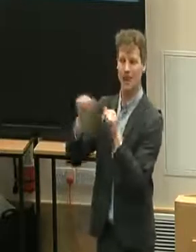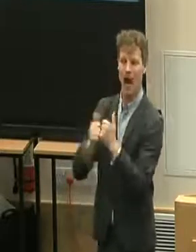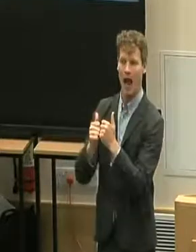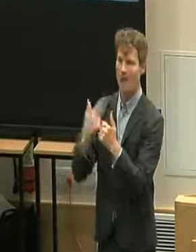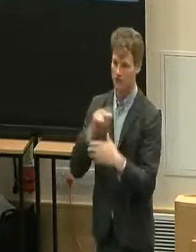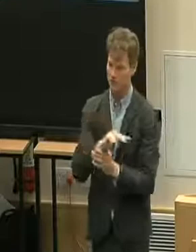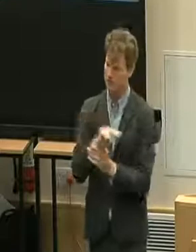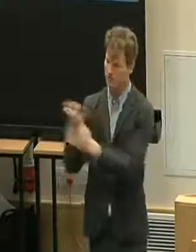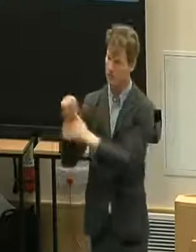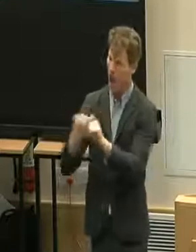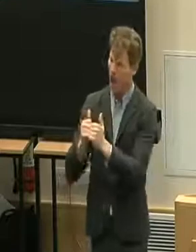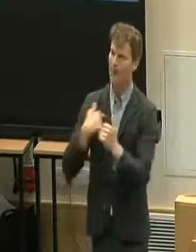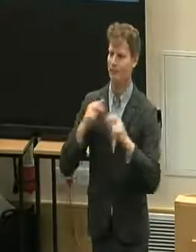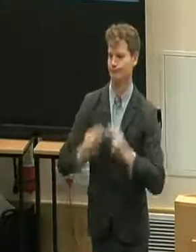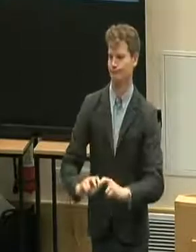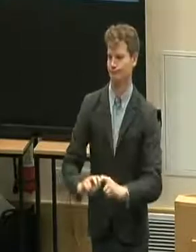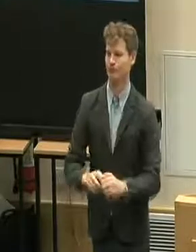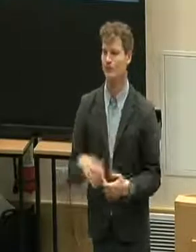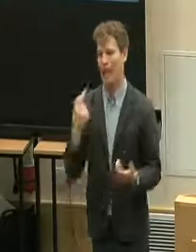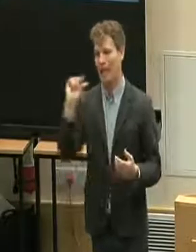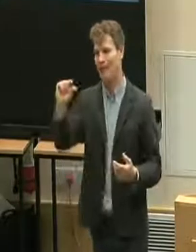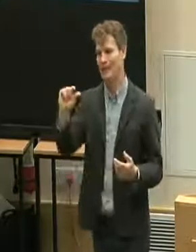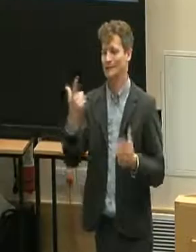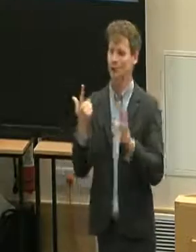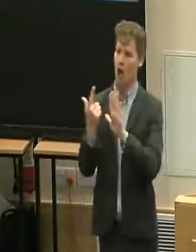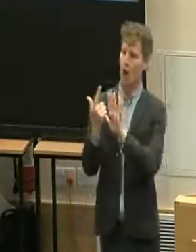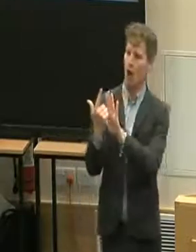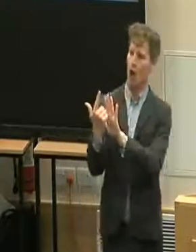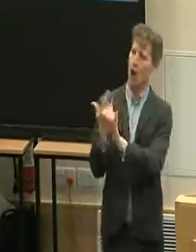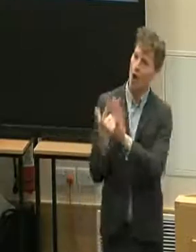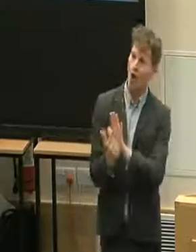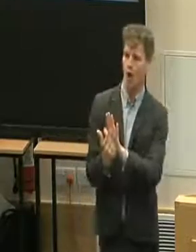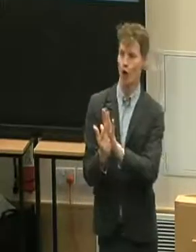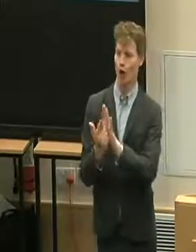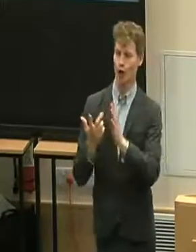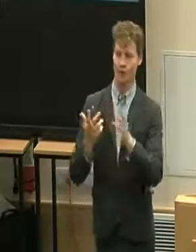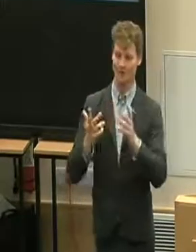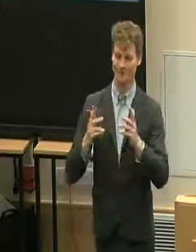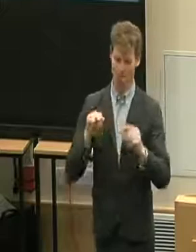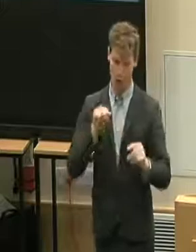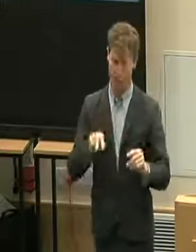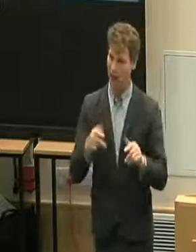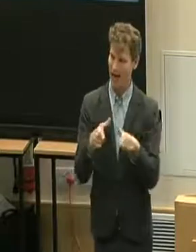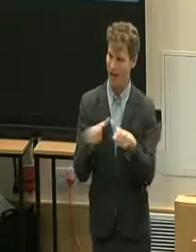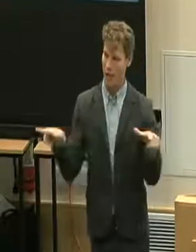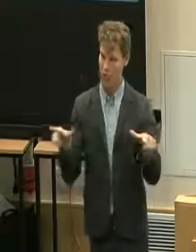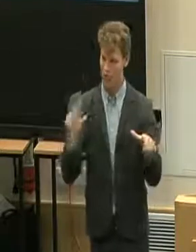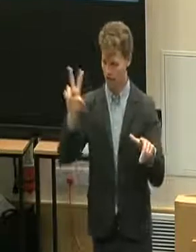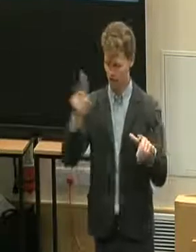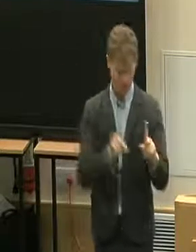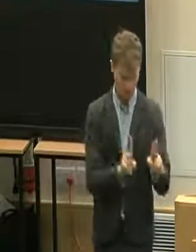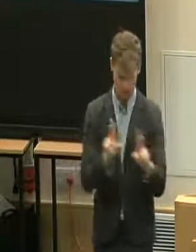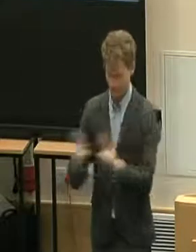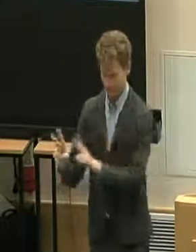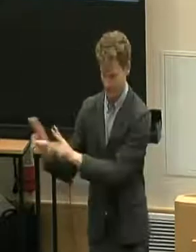So a little bit of lawyer parsing of language. Article 1 actually has two parts to it,